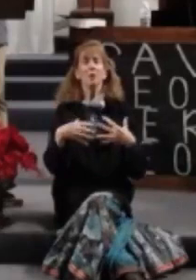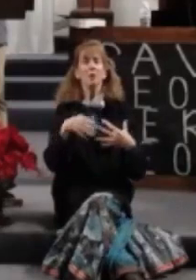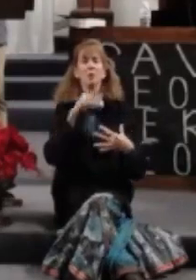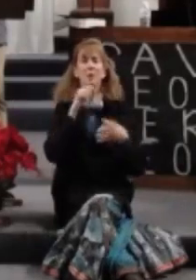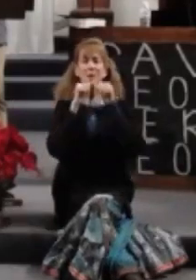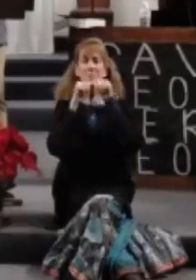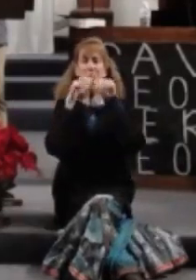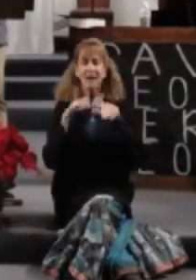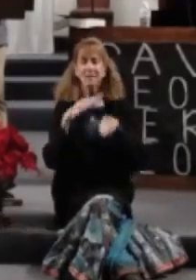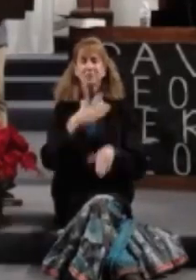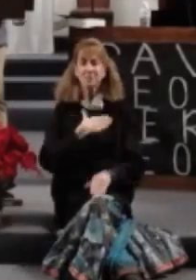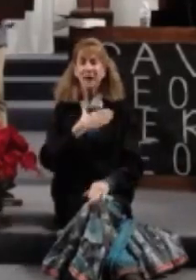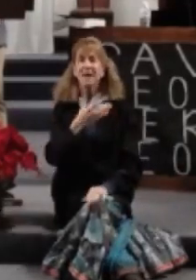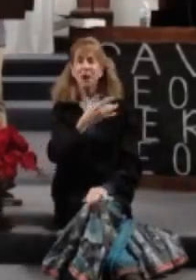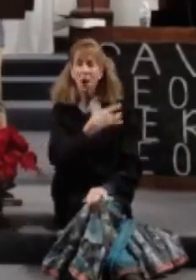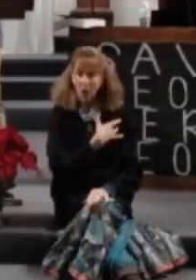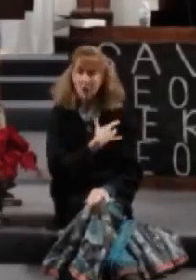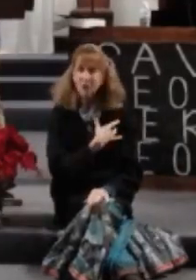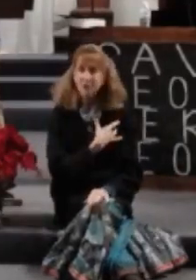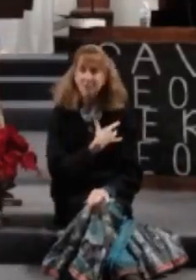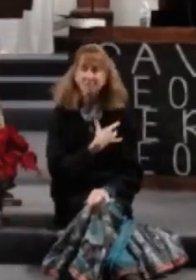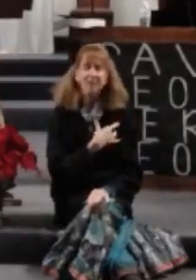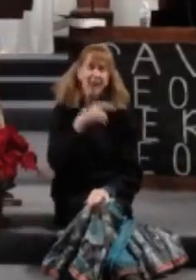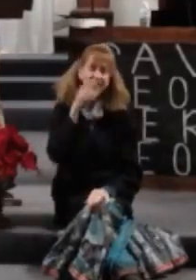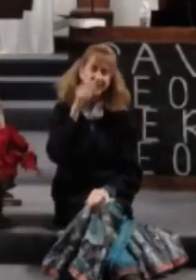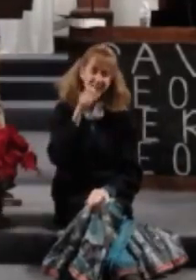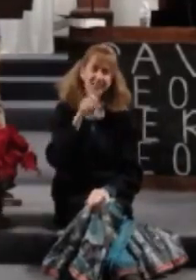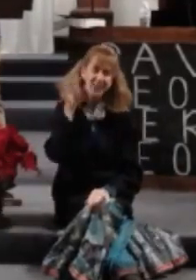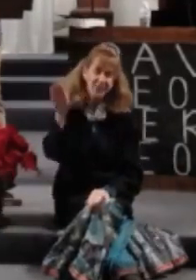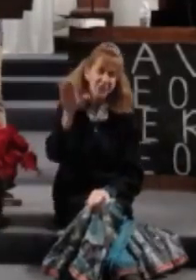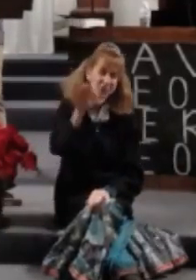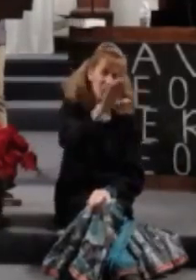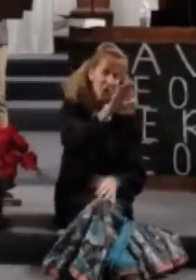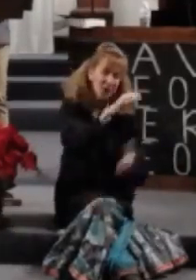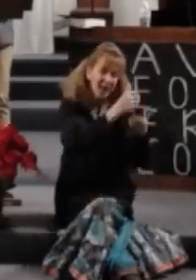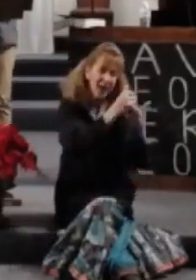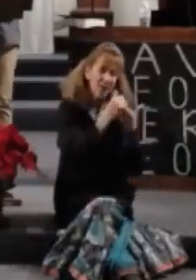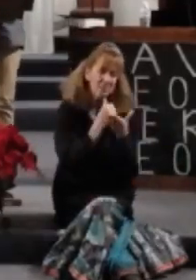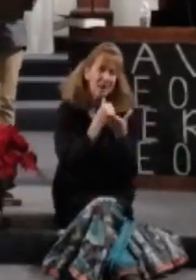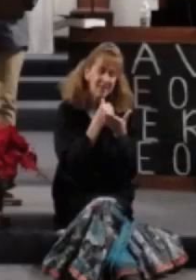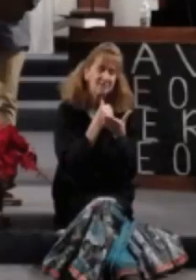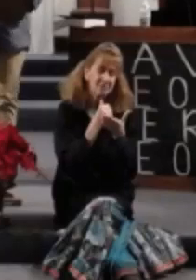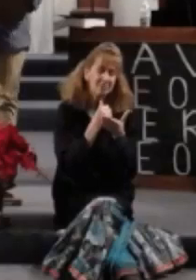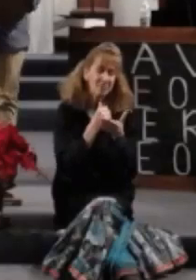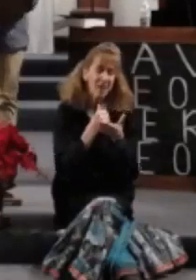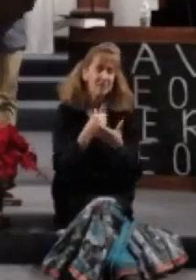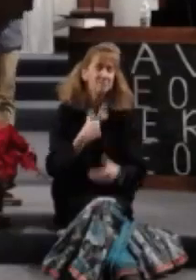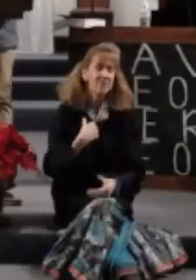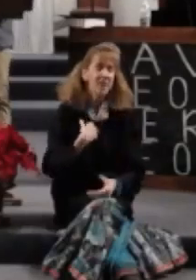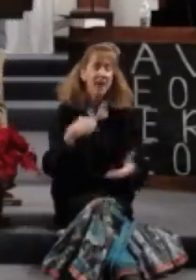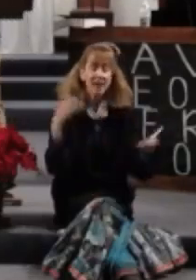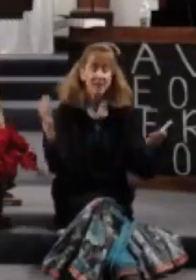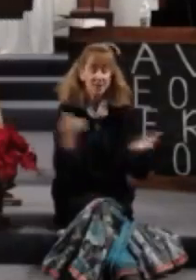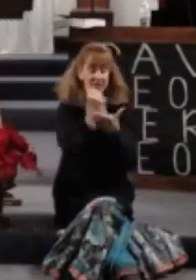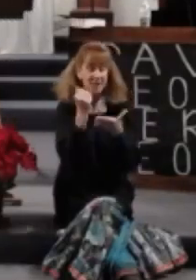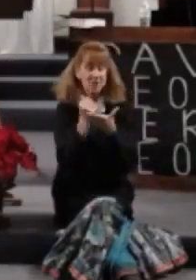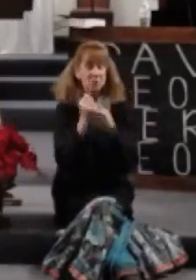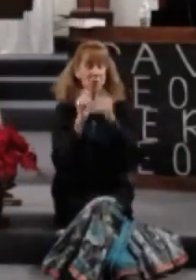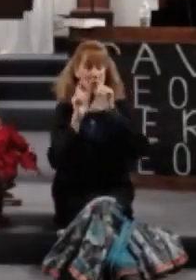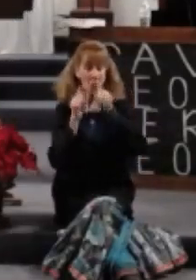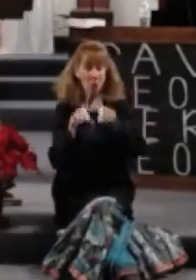I needed that. And I had the opportunity to attend a recovery meeting,